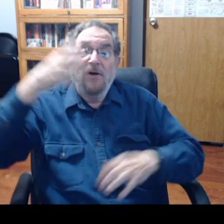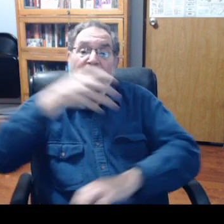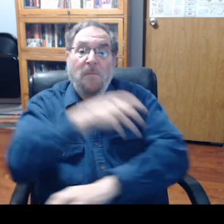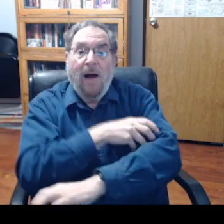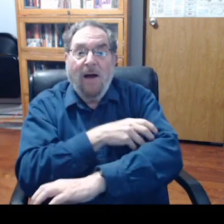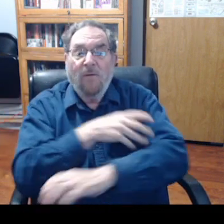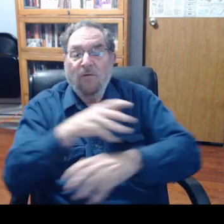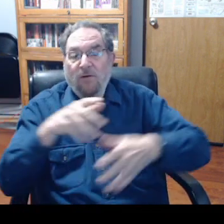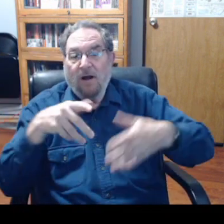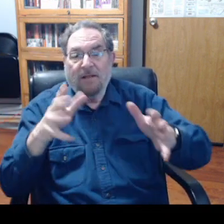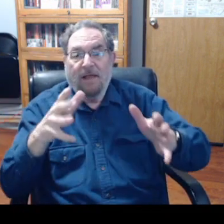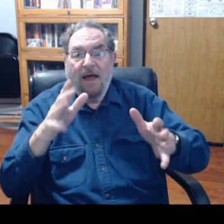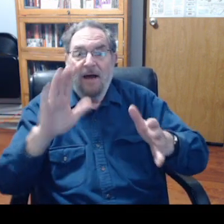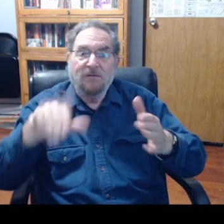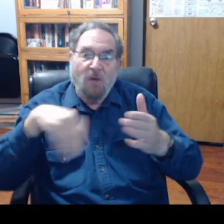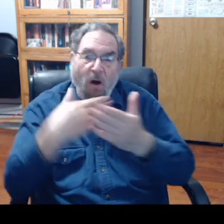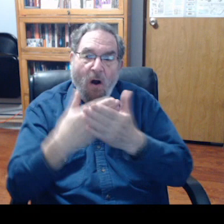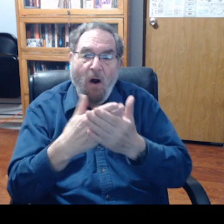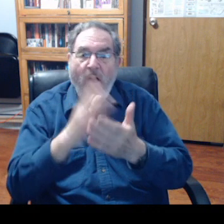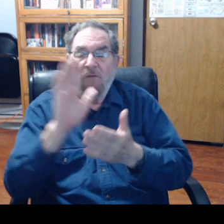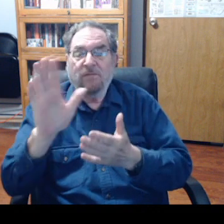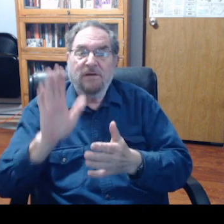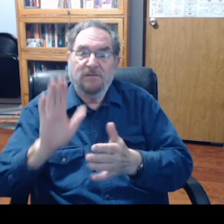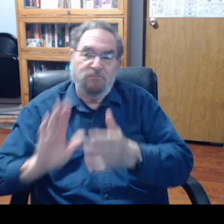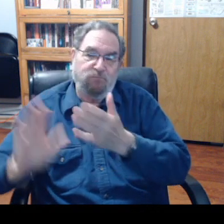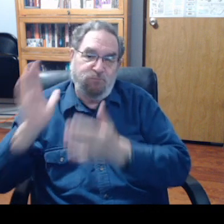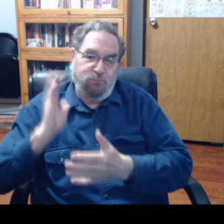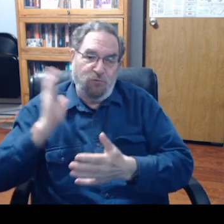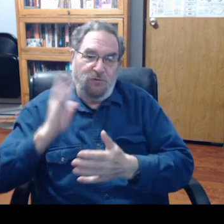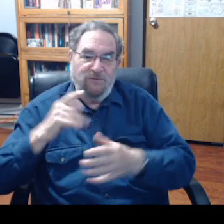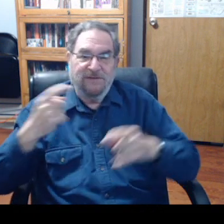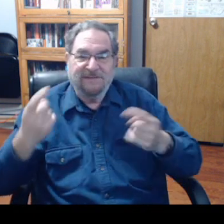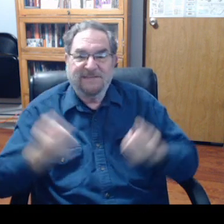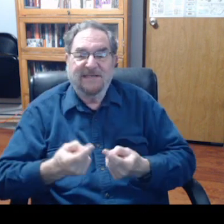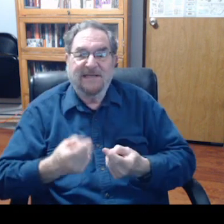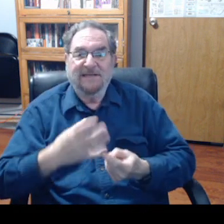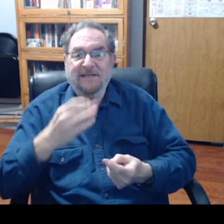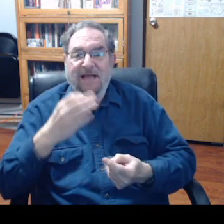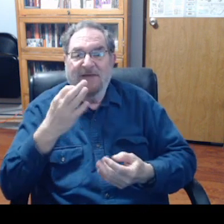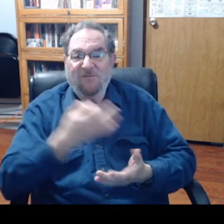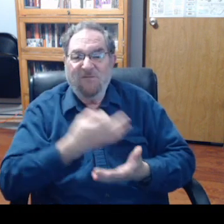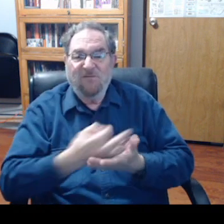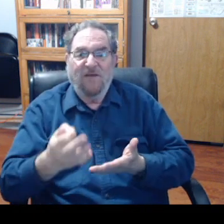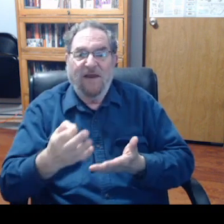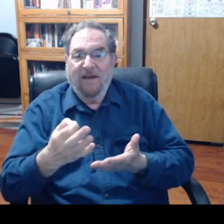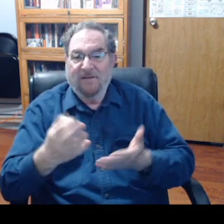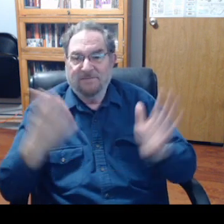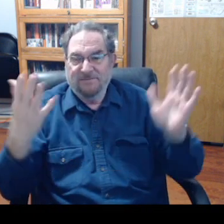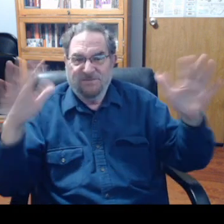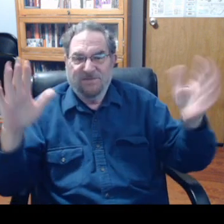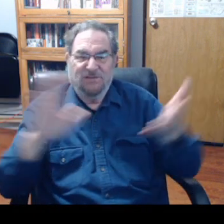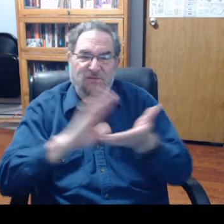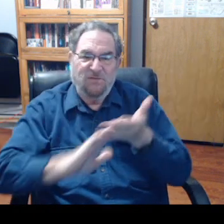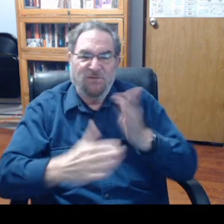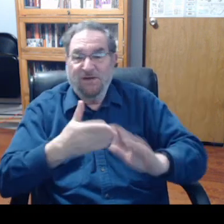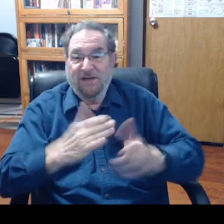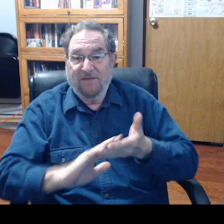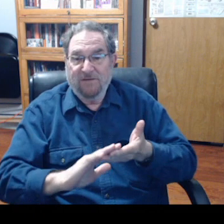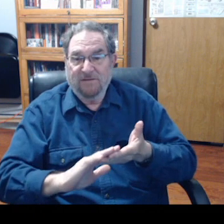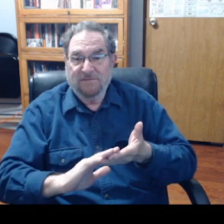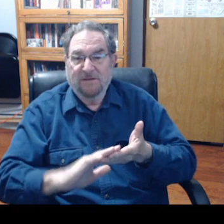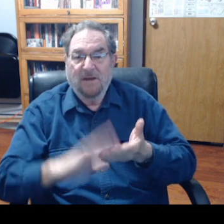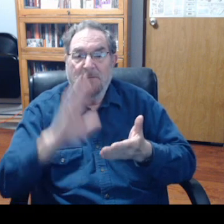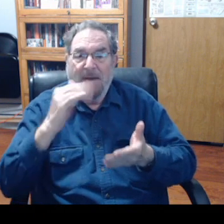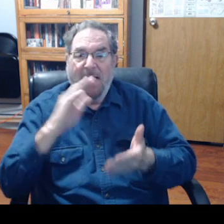The higher power allowed all the previous sins and failings